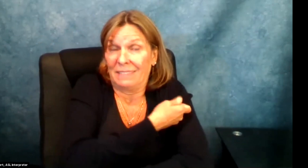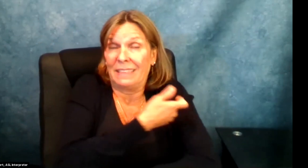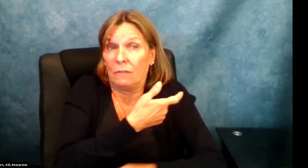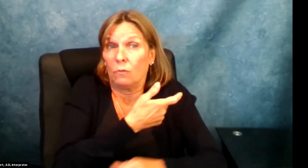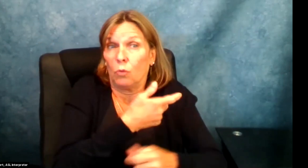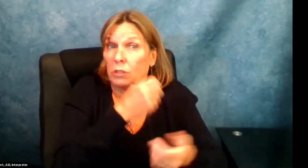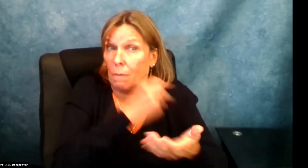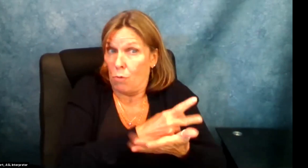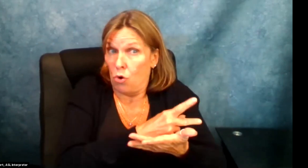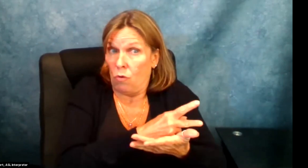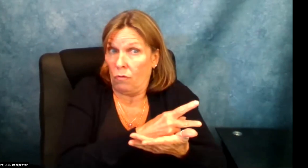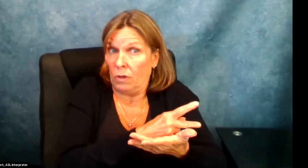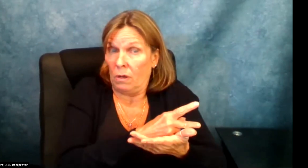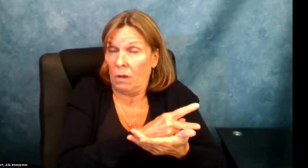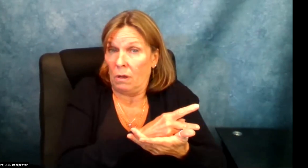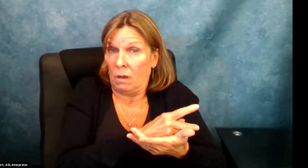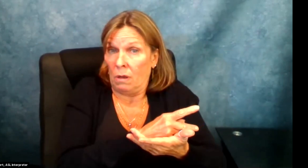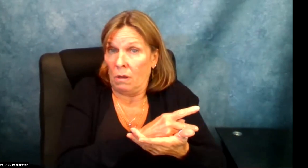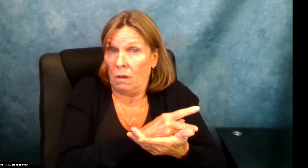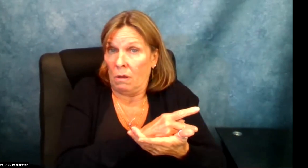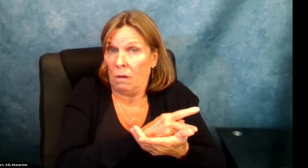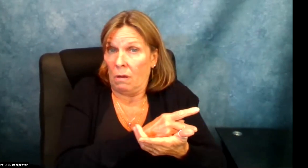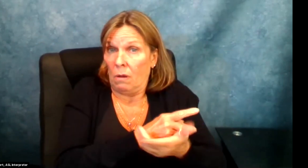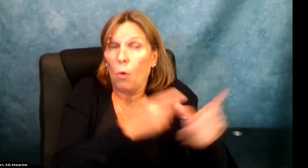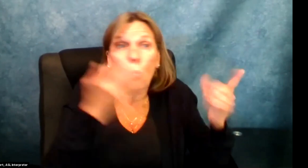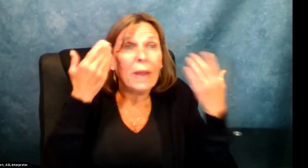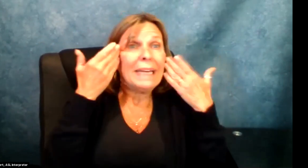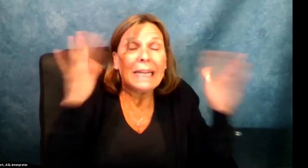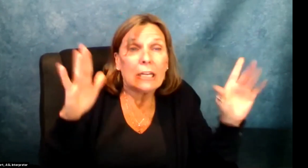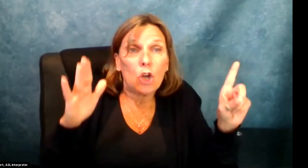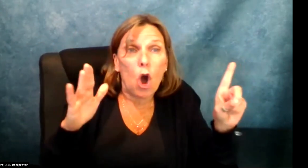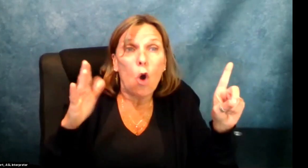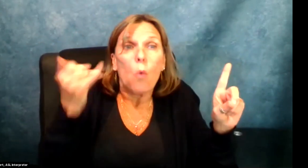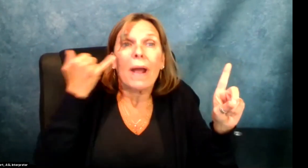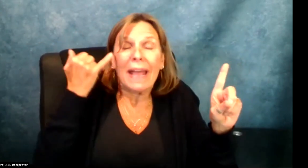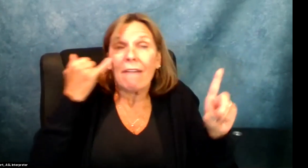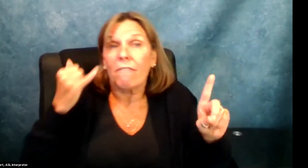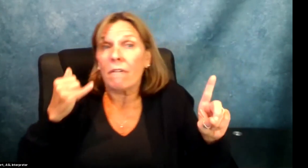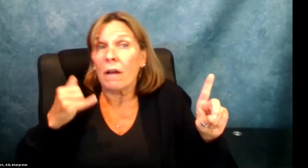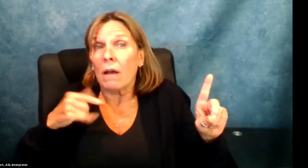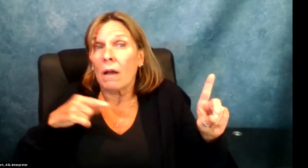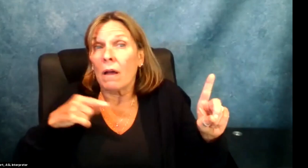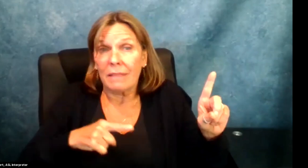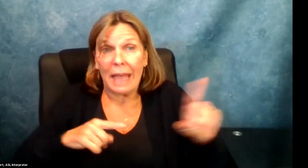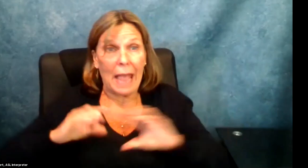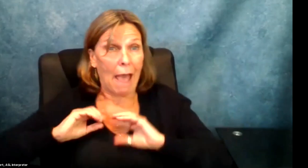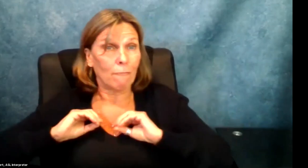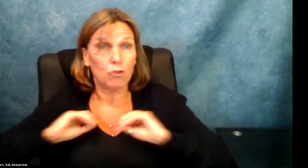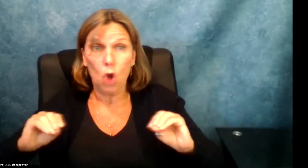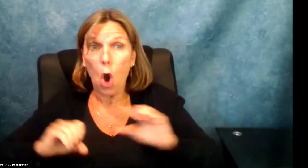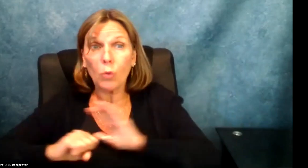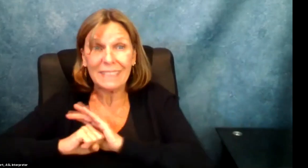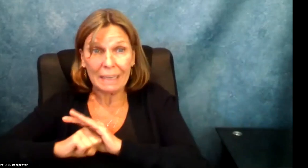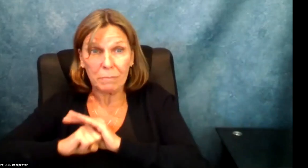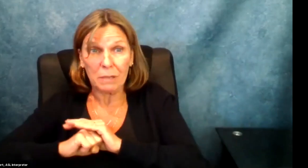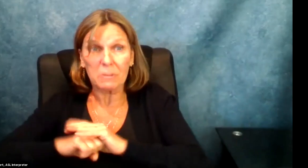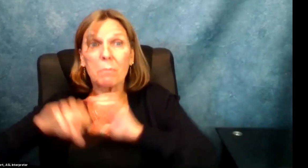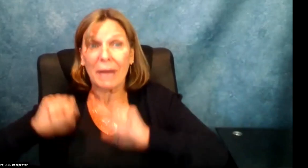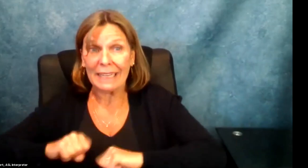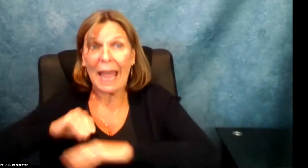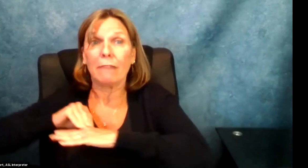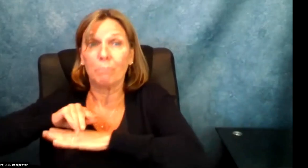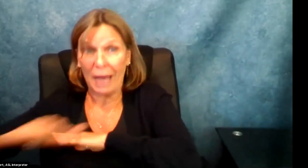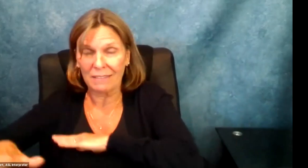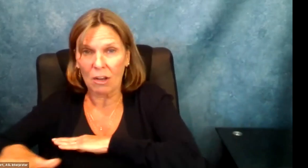be asymptomatic and pass on the virus. But now we do know that if you're vaccinated, you are less likely to pass on